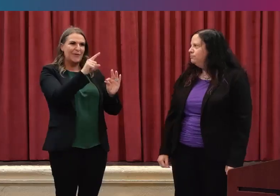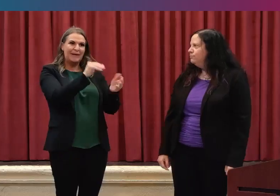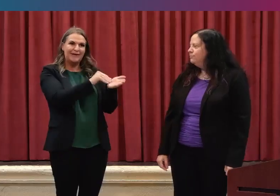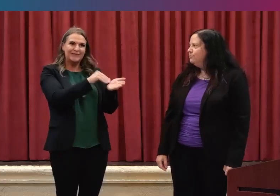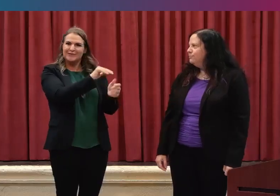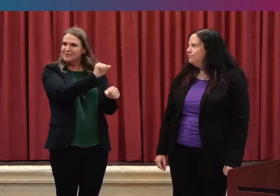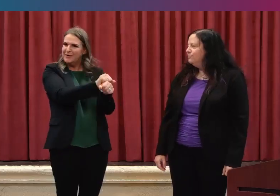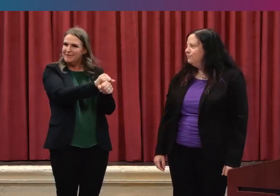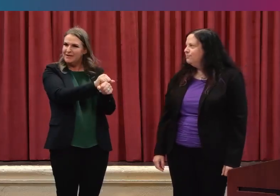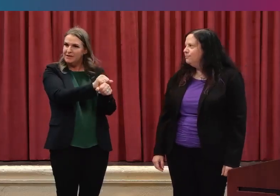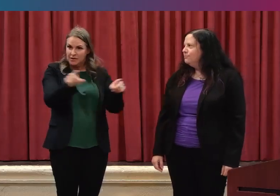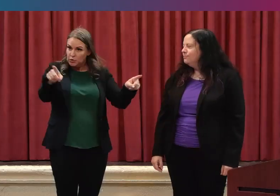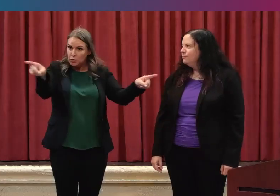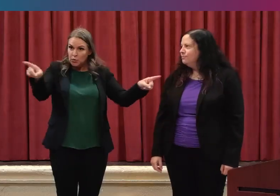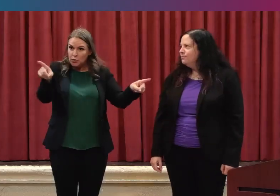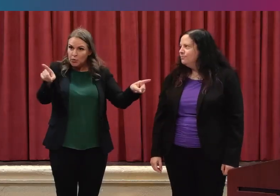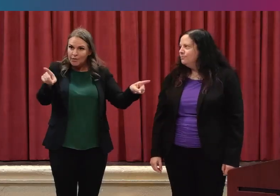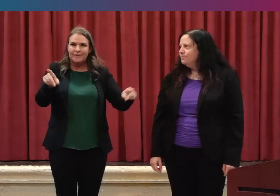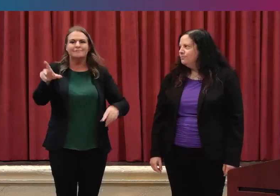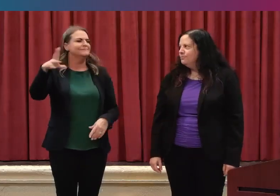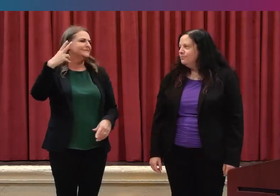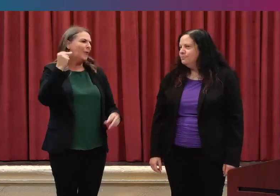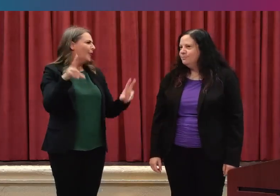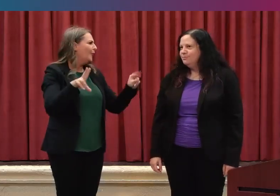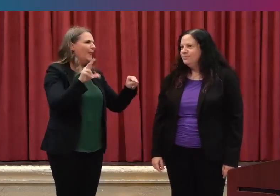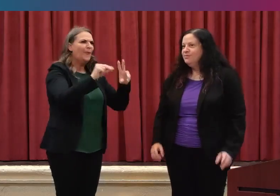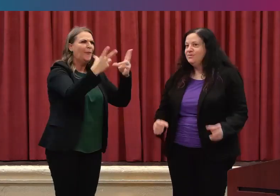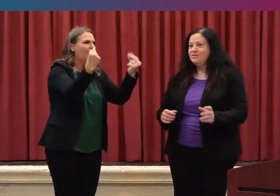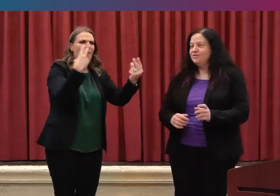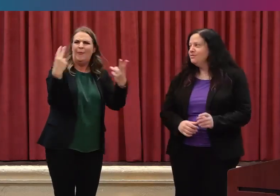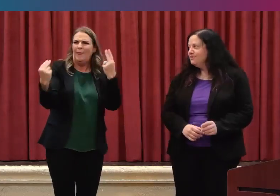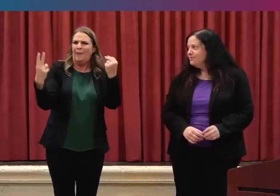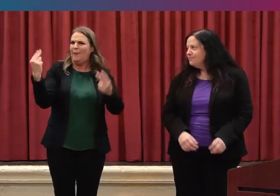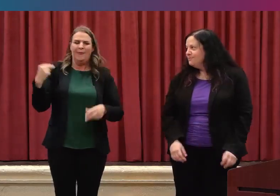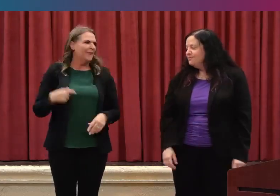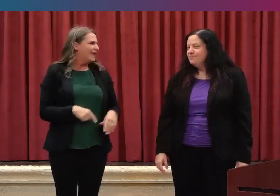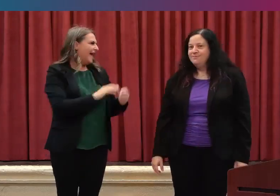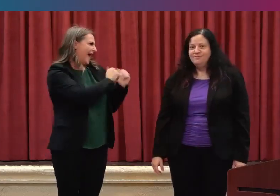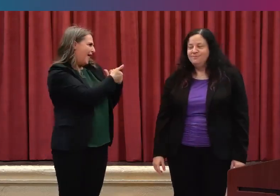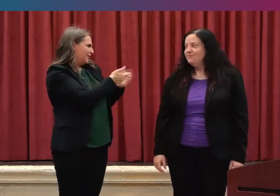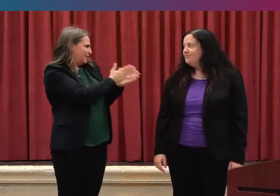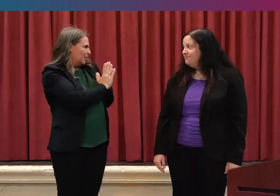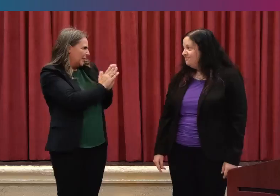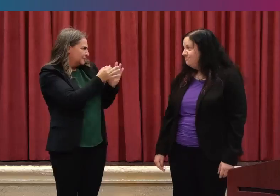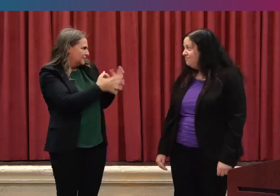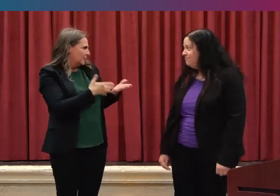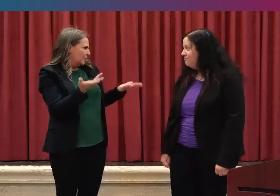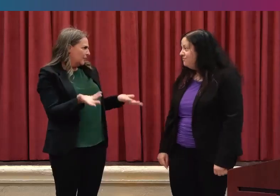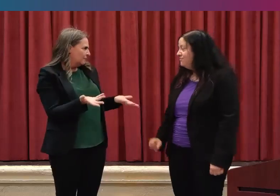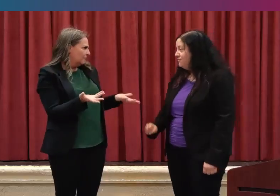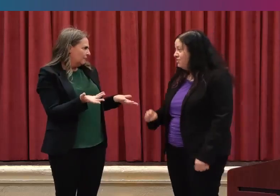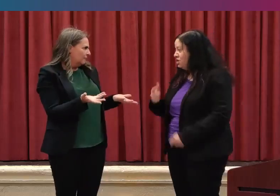Do you call LifeSigns and say that you need an interpreter for an appointment? I see all of you are saying no, that is not how it